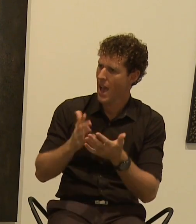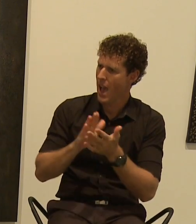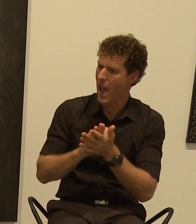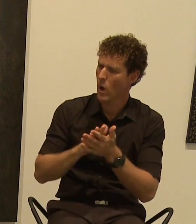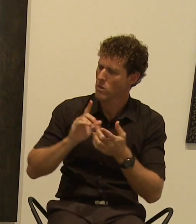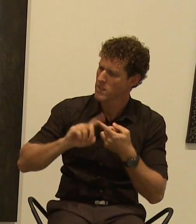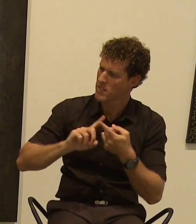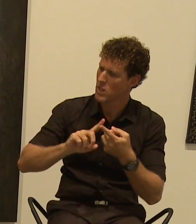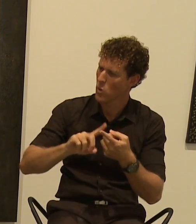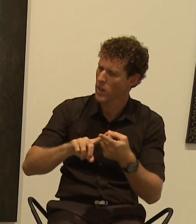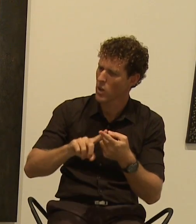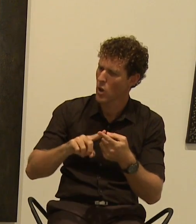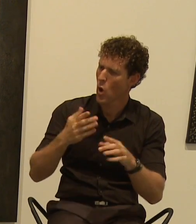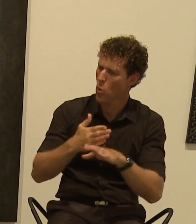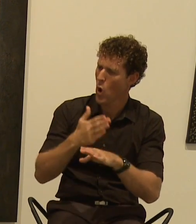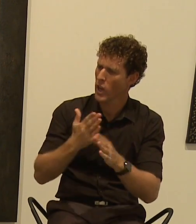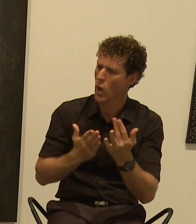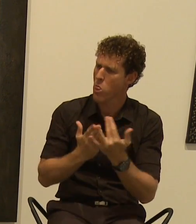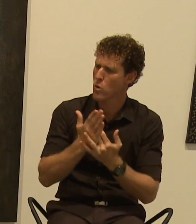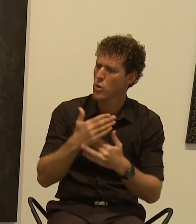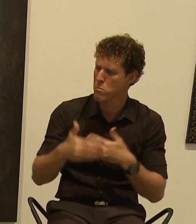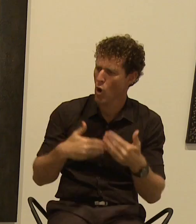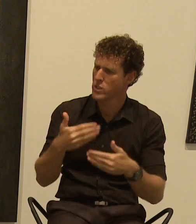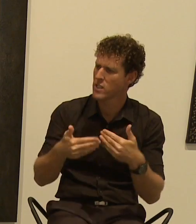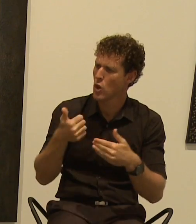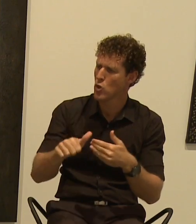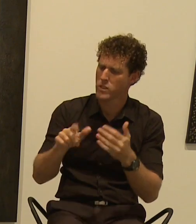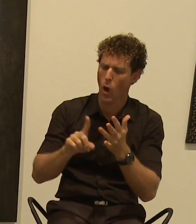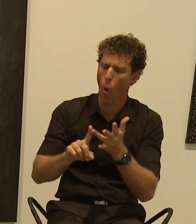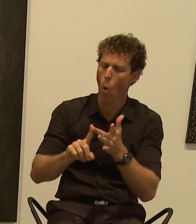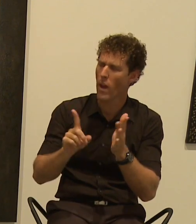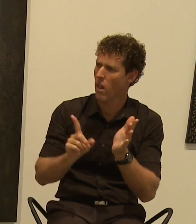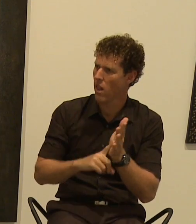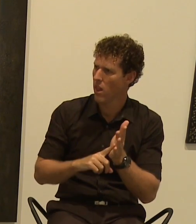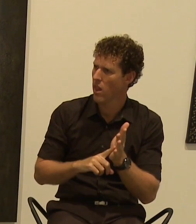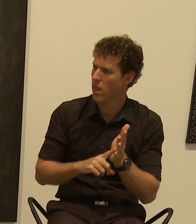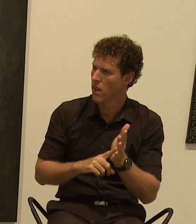continually working through that process.